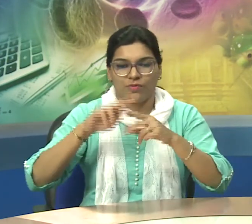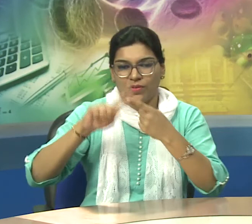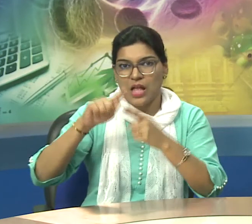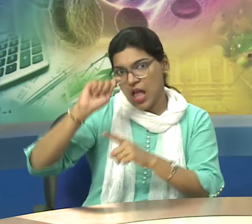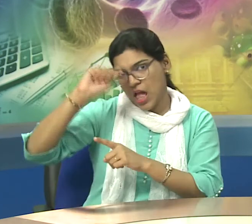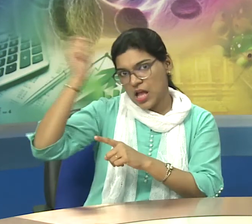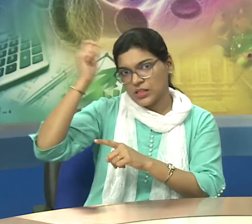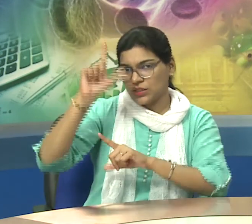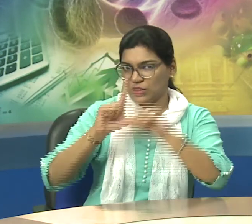as